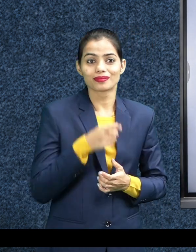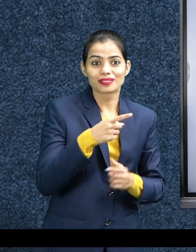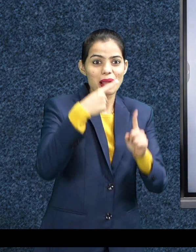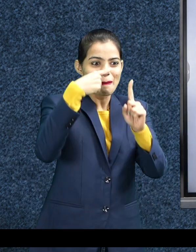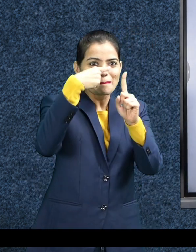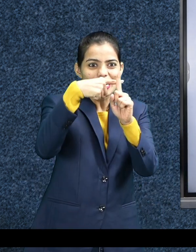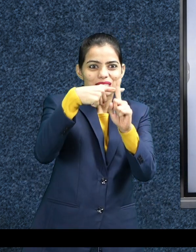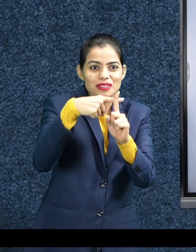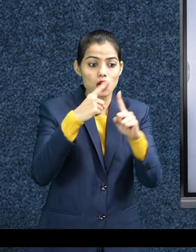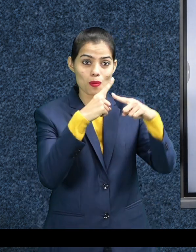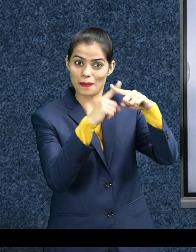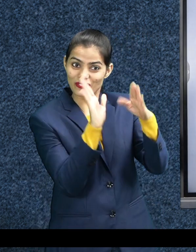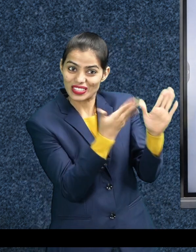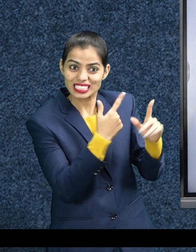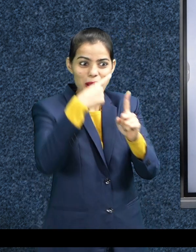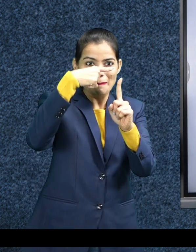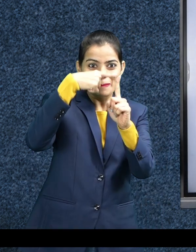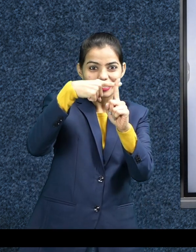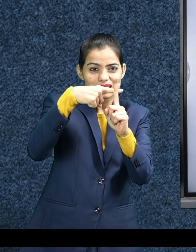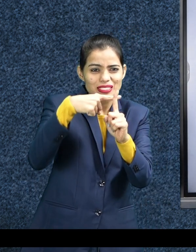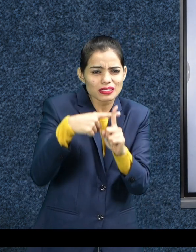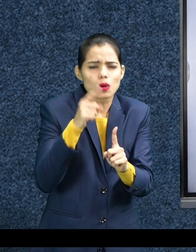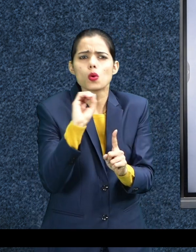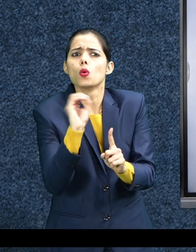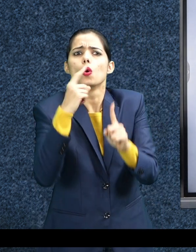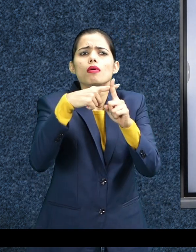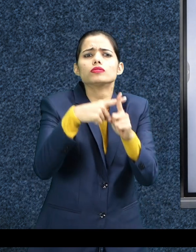The sum of number of students Fi is equal to 30